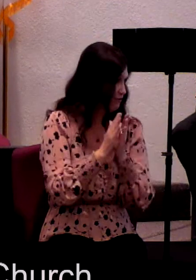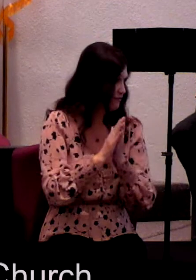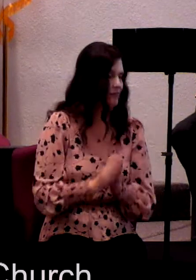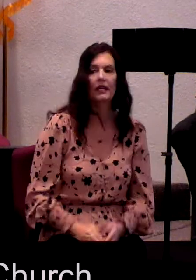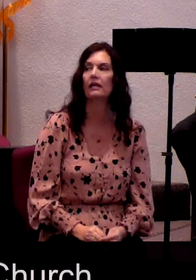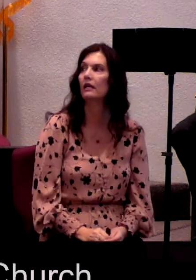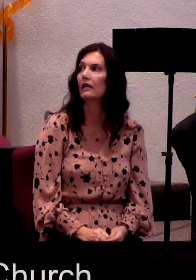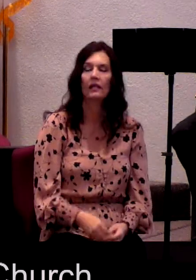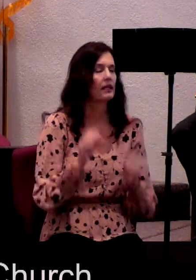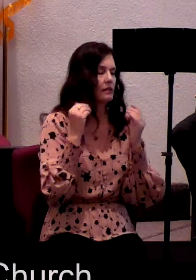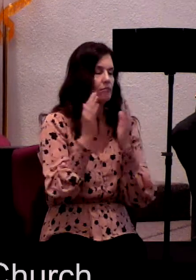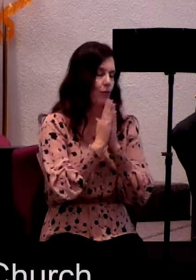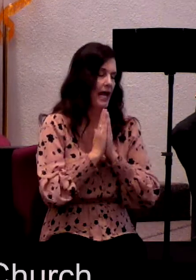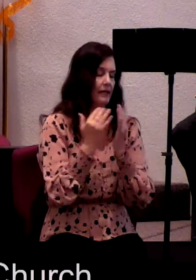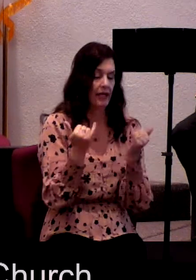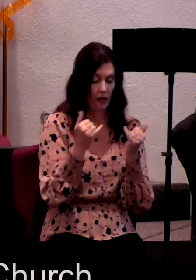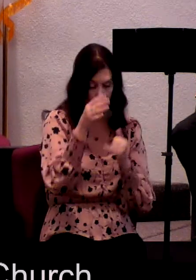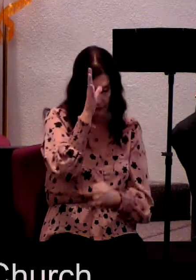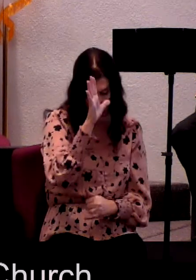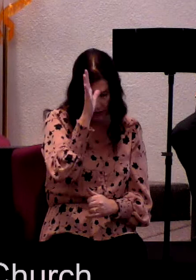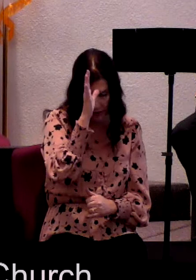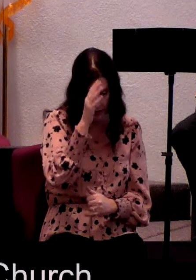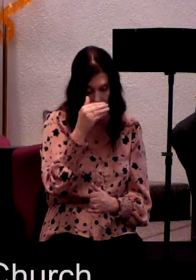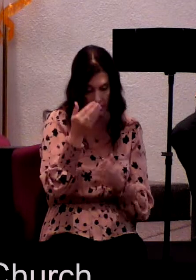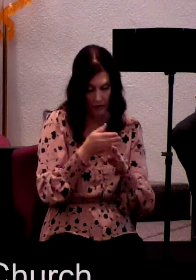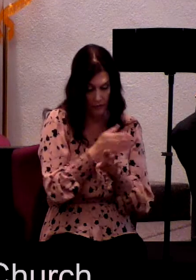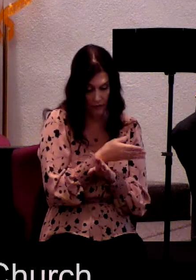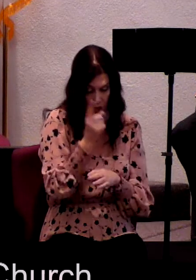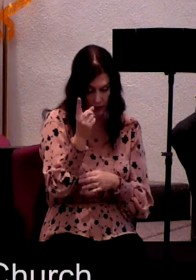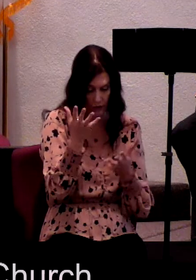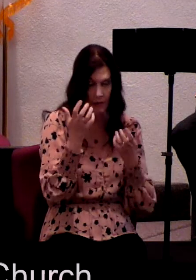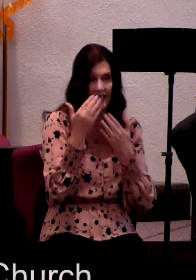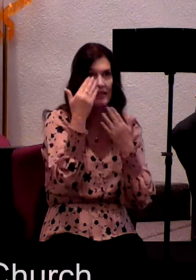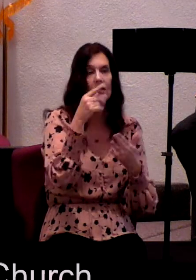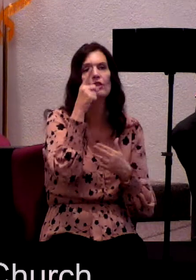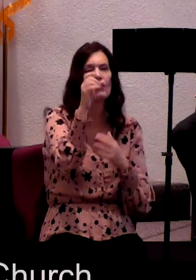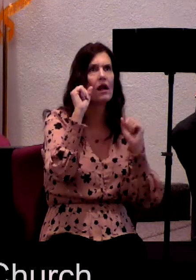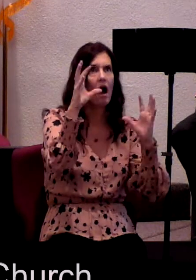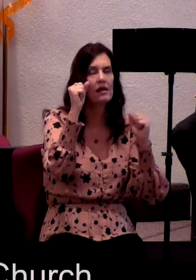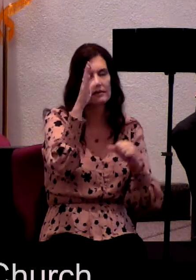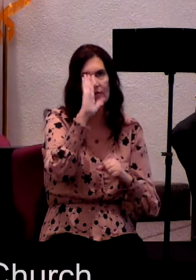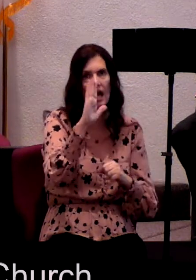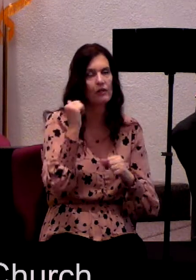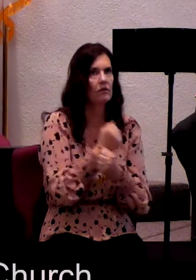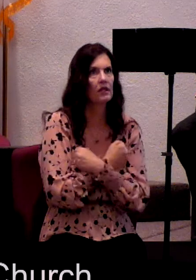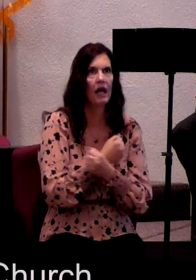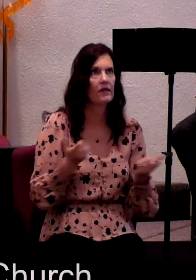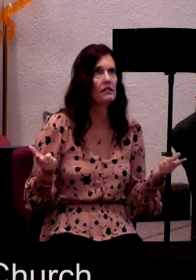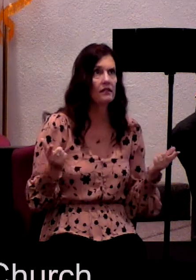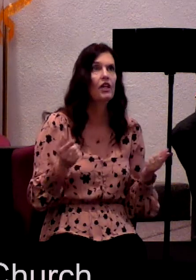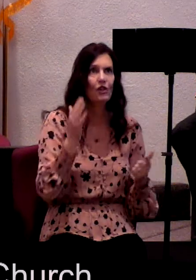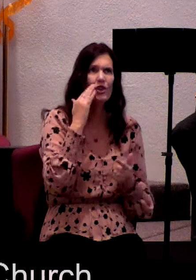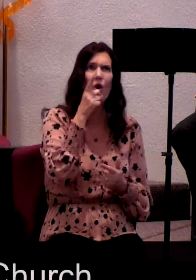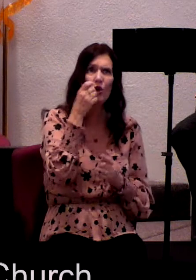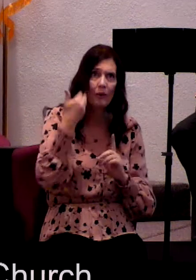Let's go, Lord, in prayer. Fathers who come before you, we want to thank you that you're an awesome God who loves us. You know who we are. You